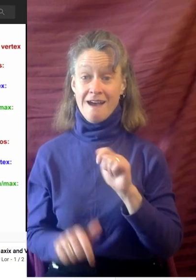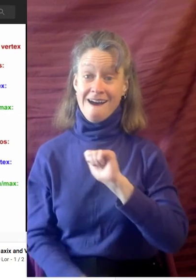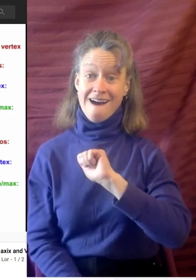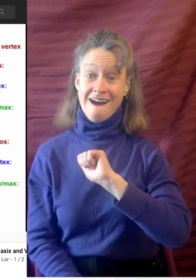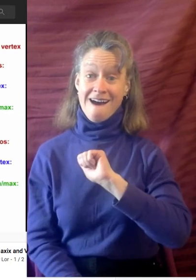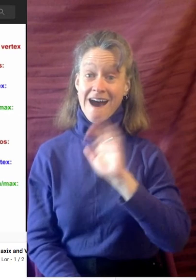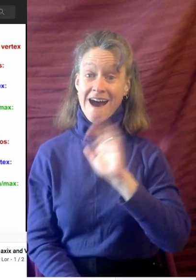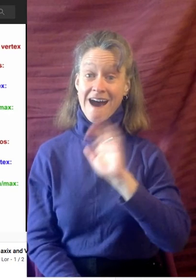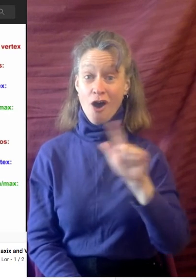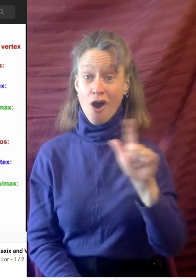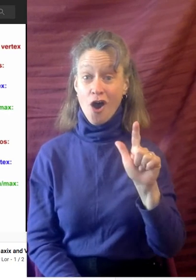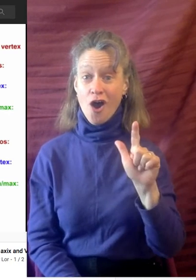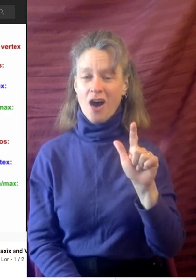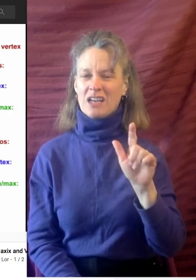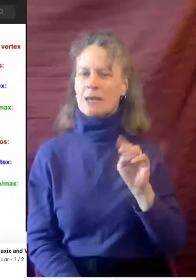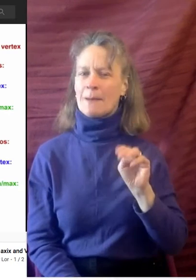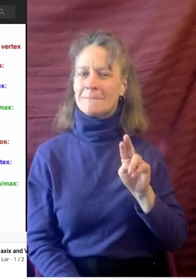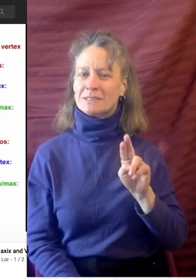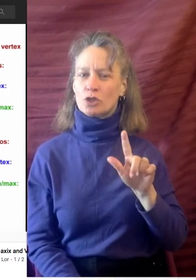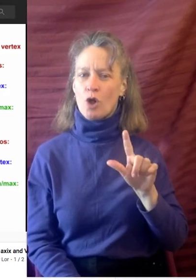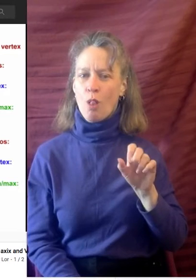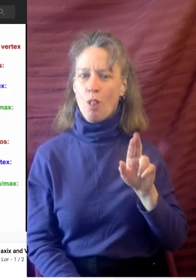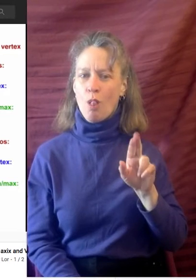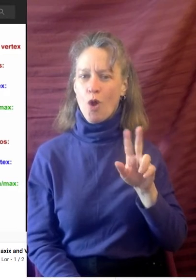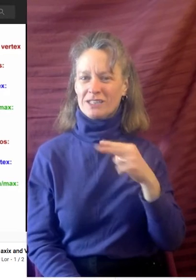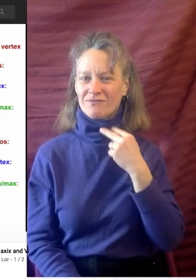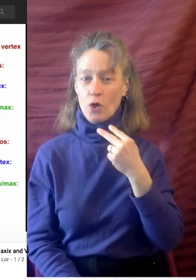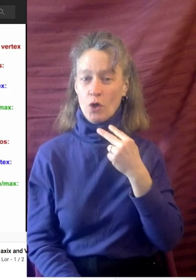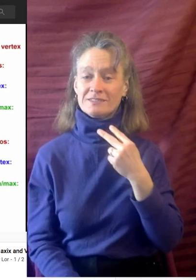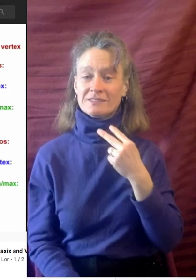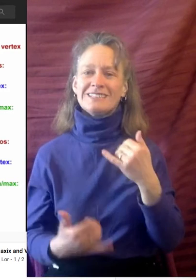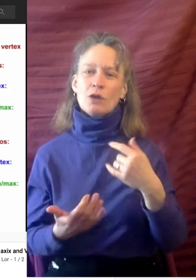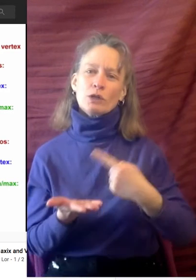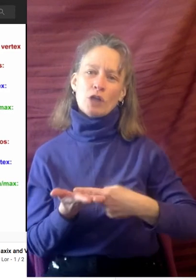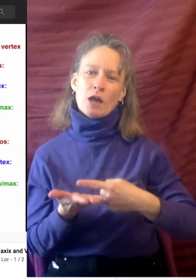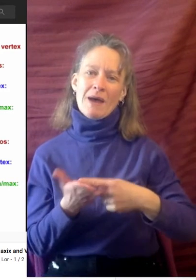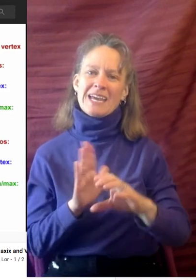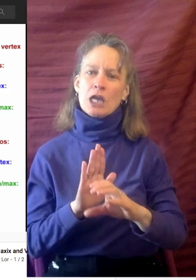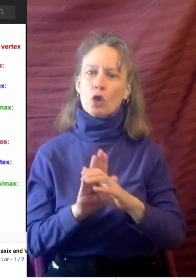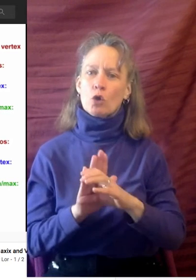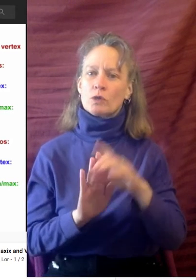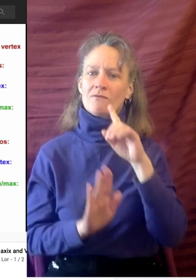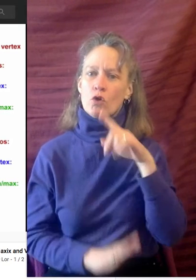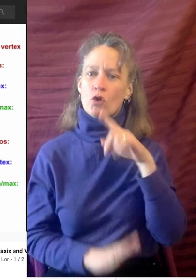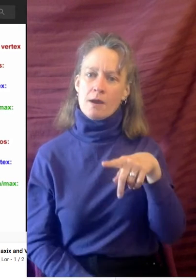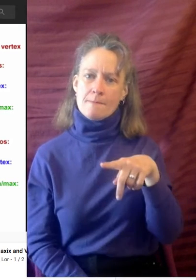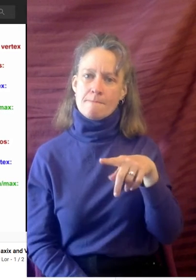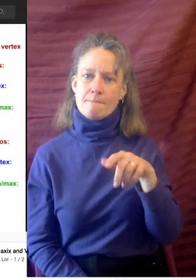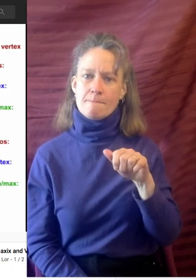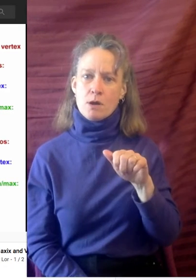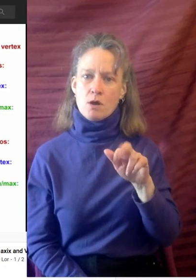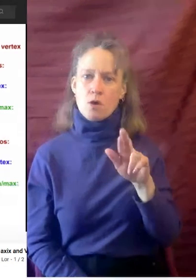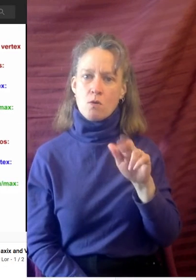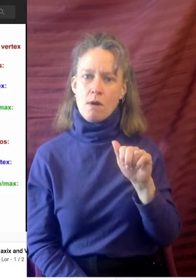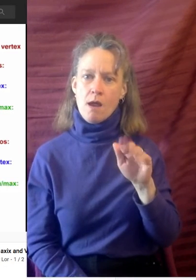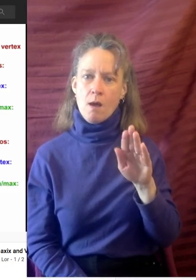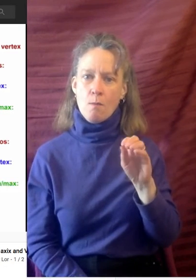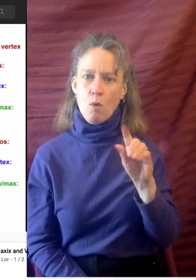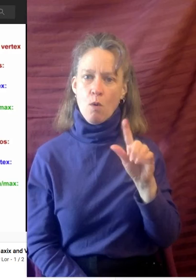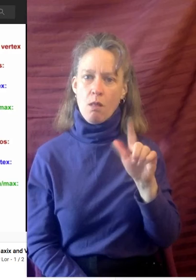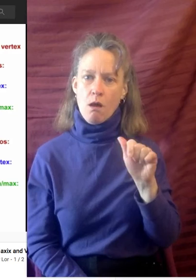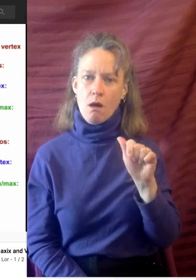Today we're going to talk about the characteristics of a parabola. And we're going to learn how to find the zeros, the